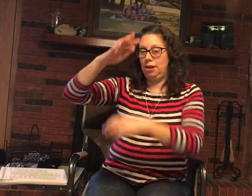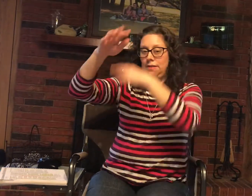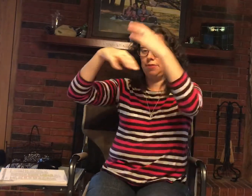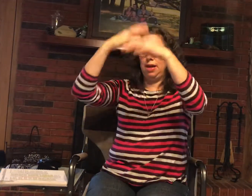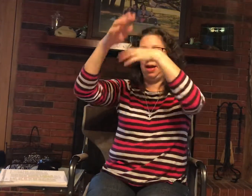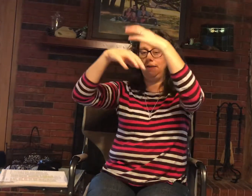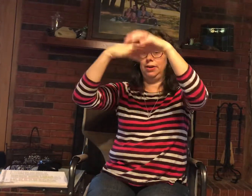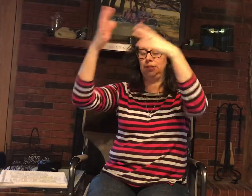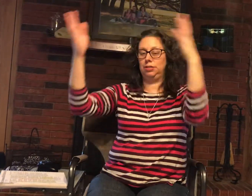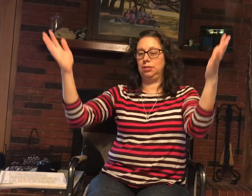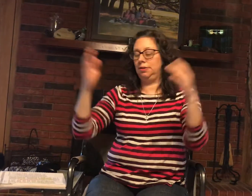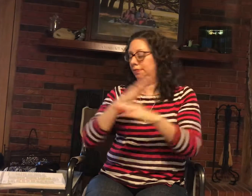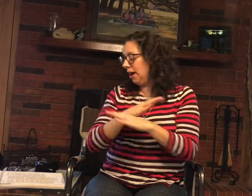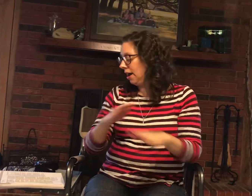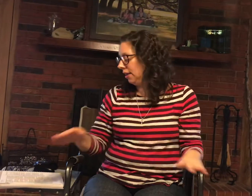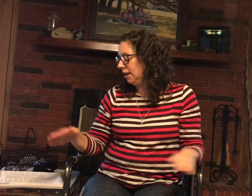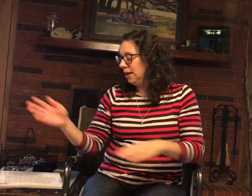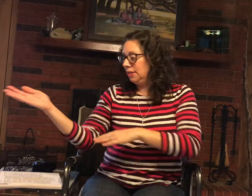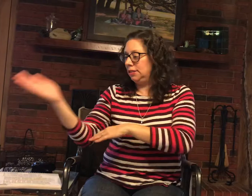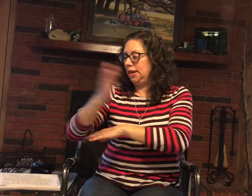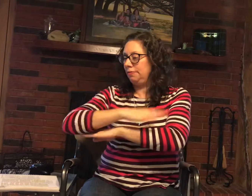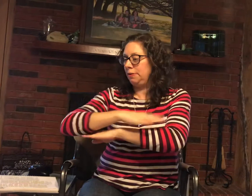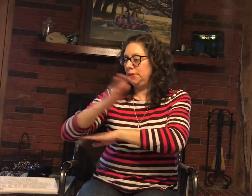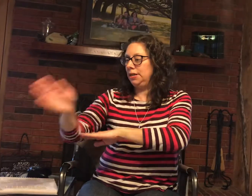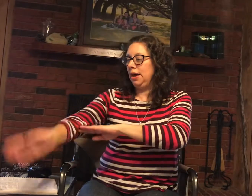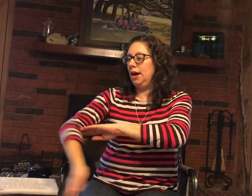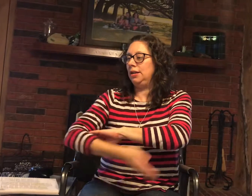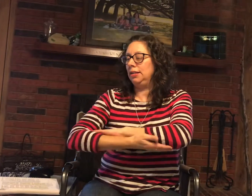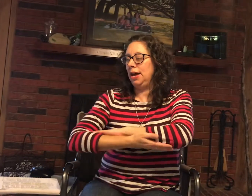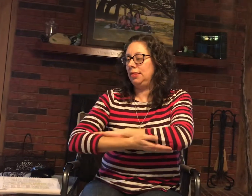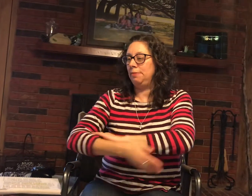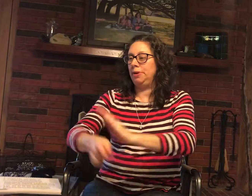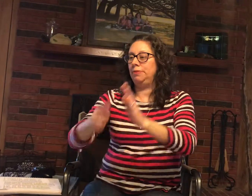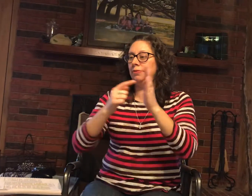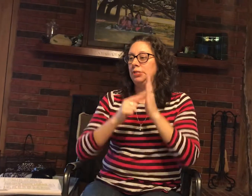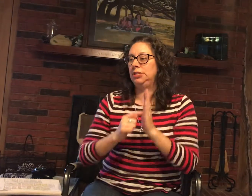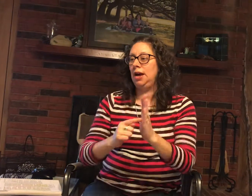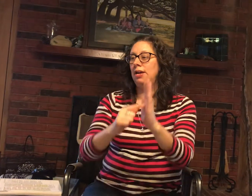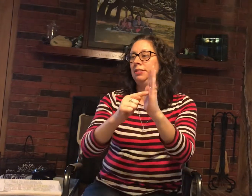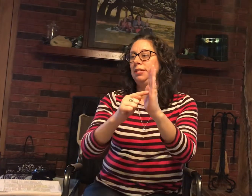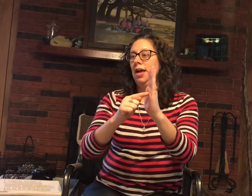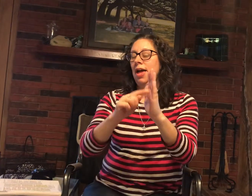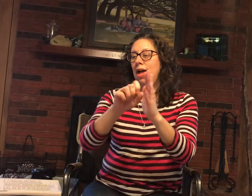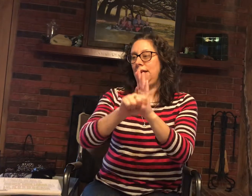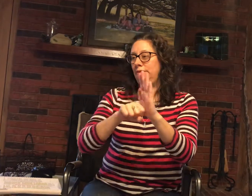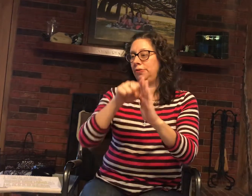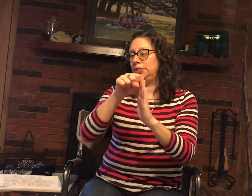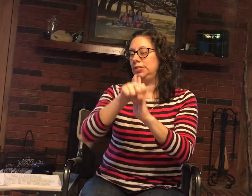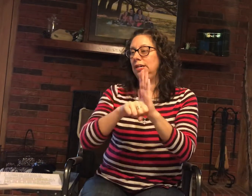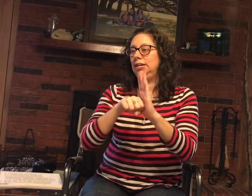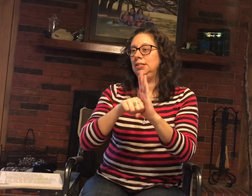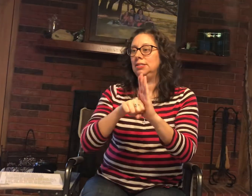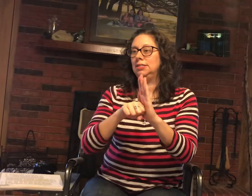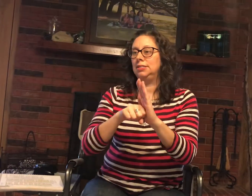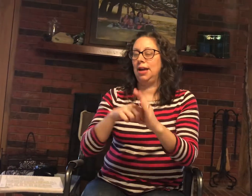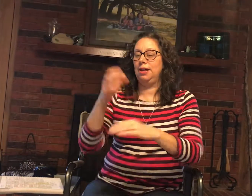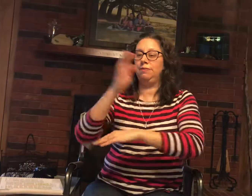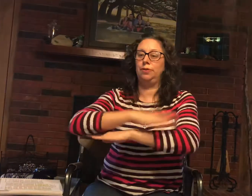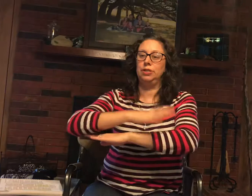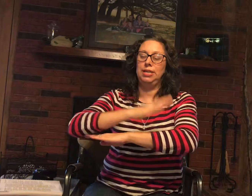of the heaven to divide the day from the night, and let them be for signs and for seasons and for